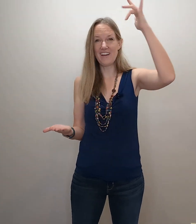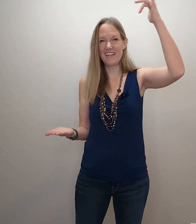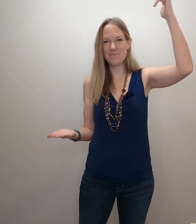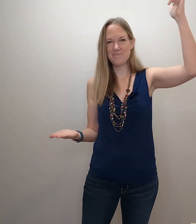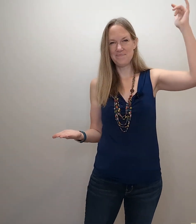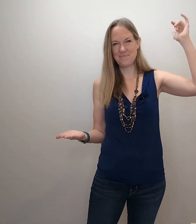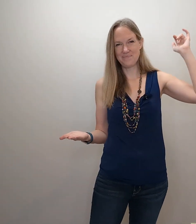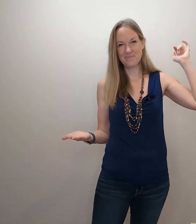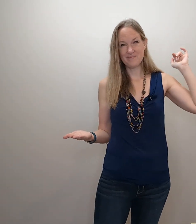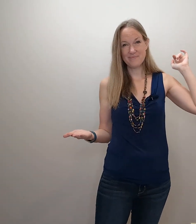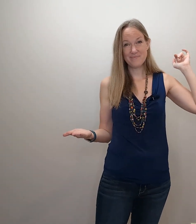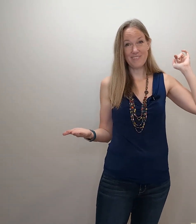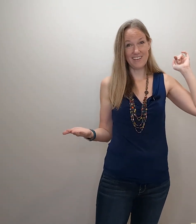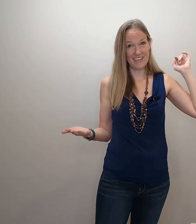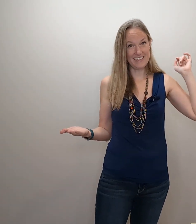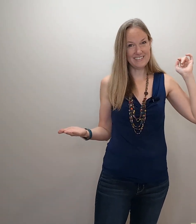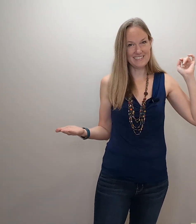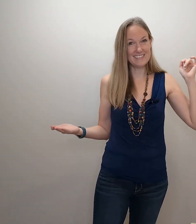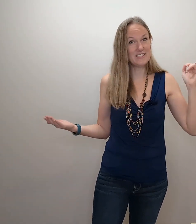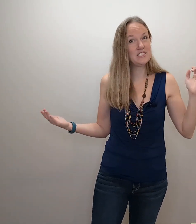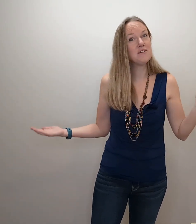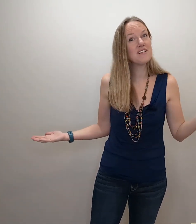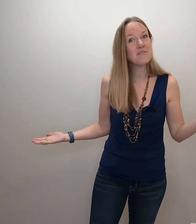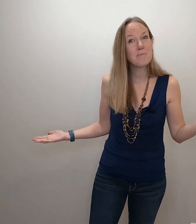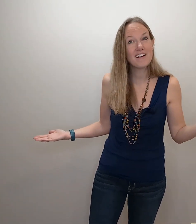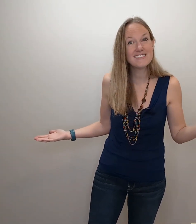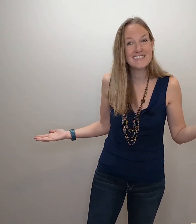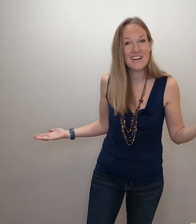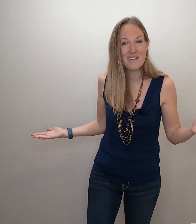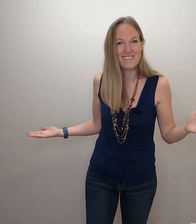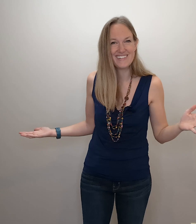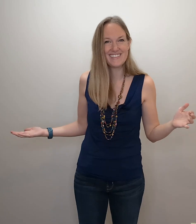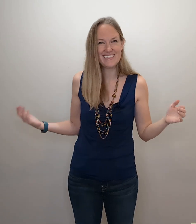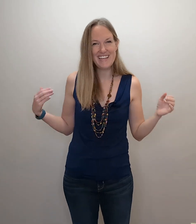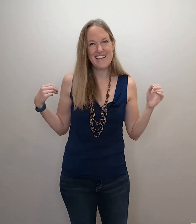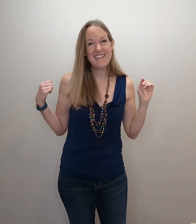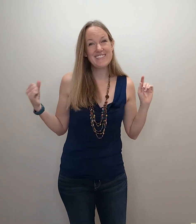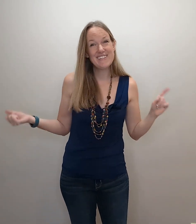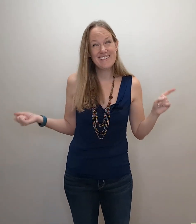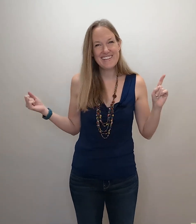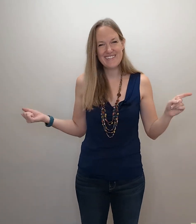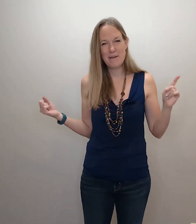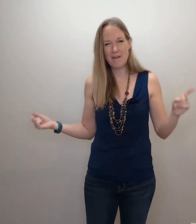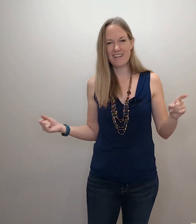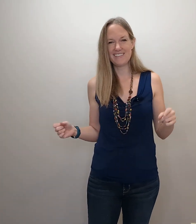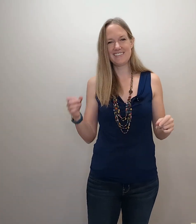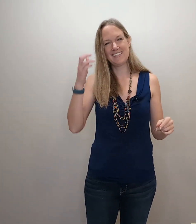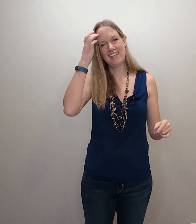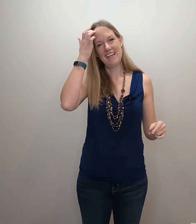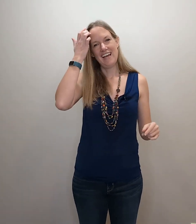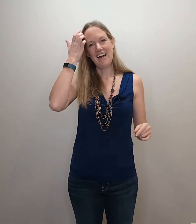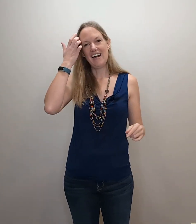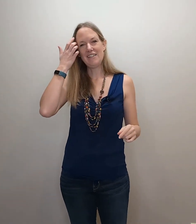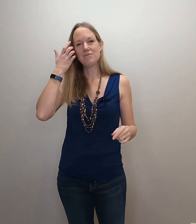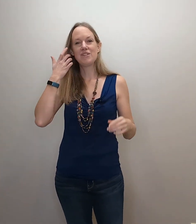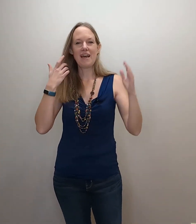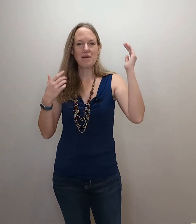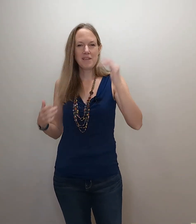glory. Okay, this is 2 out of 3 parts now we've learned. 2 out of 3 parts. So that